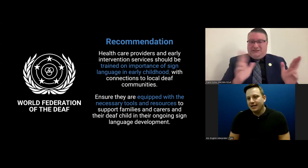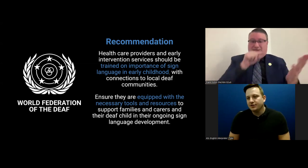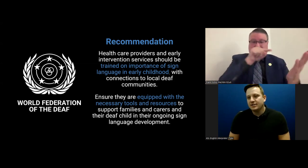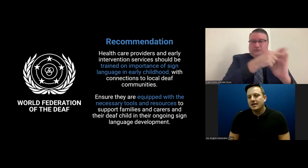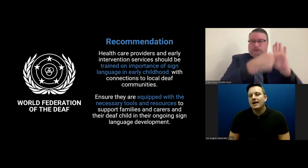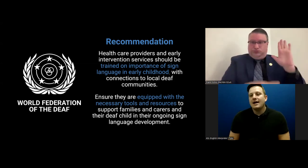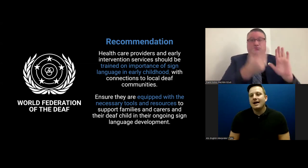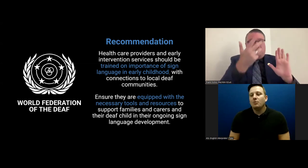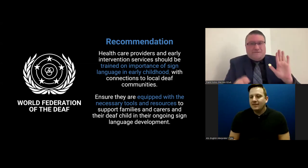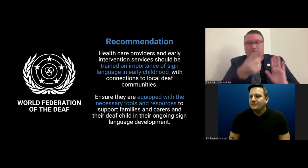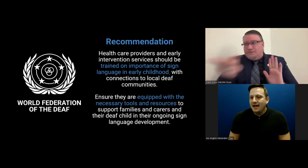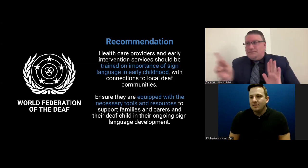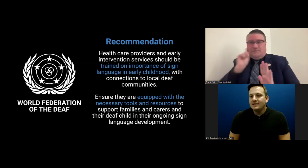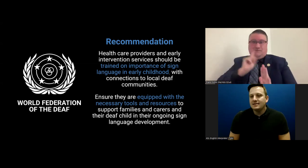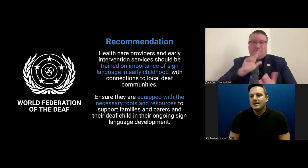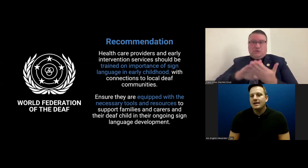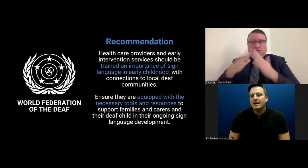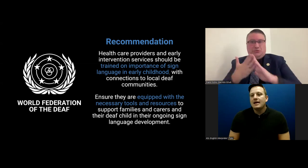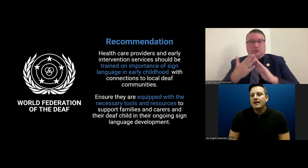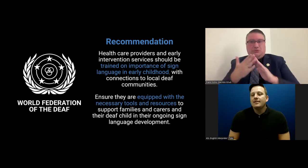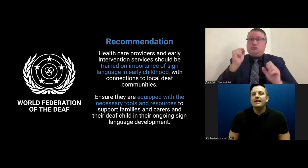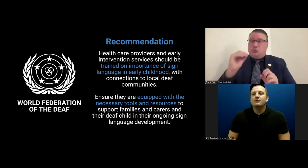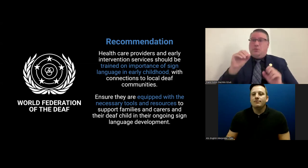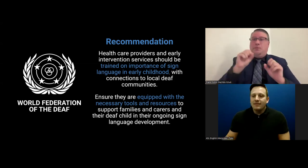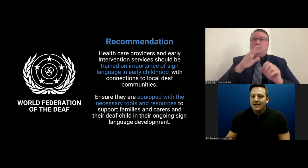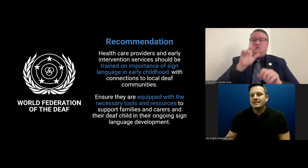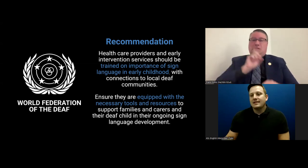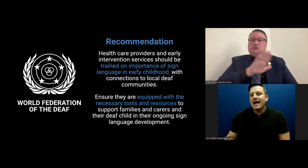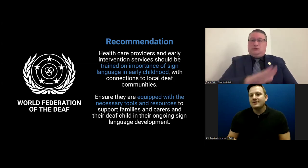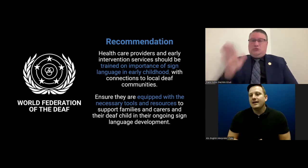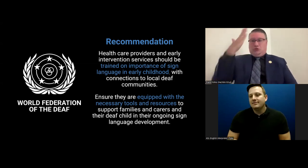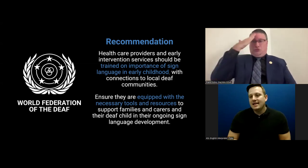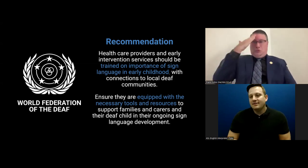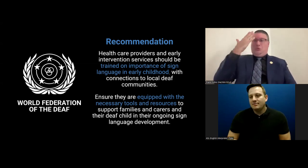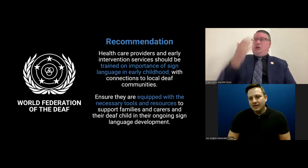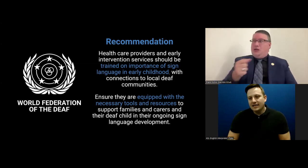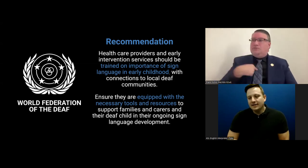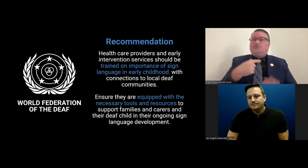shared with the families that reflects that of the deaf community.